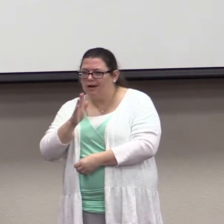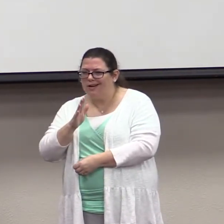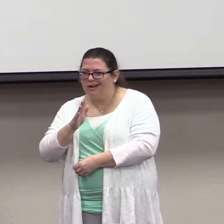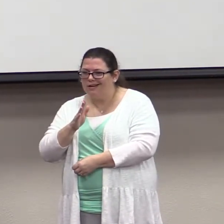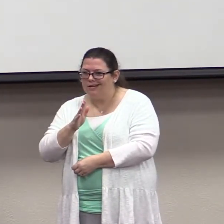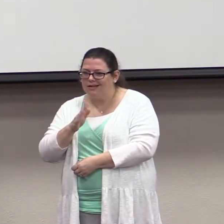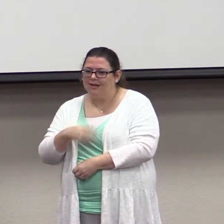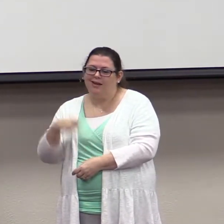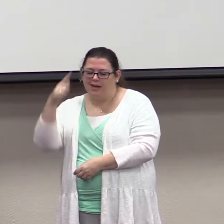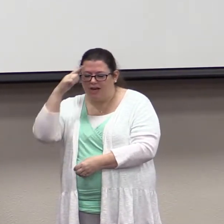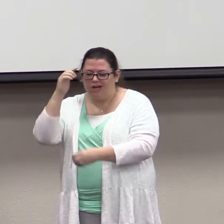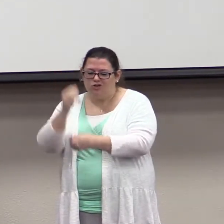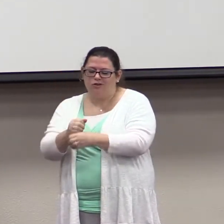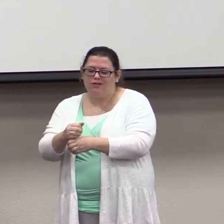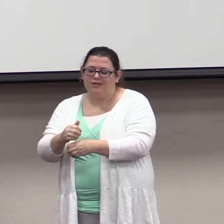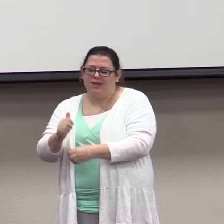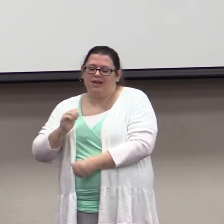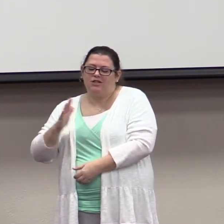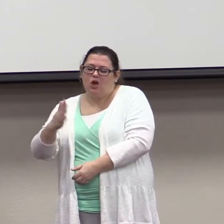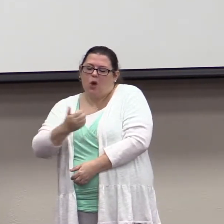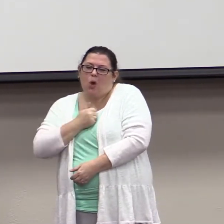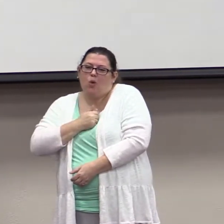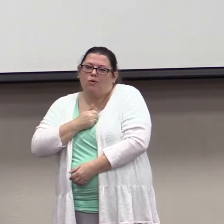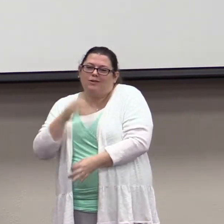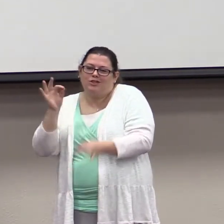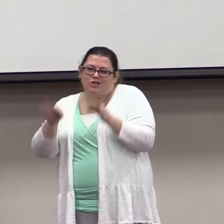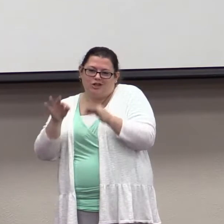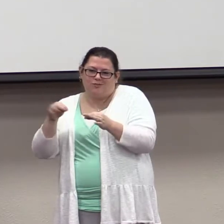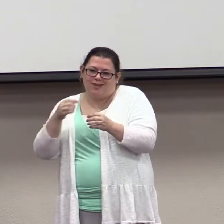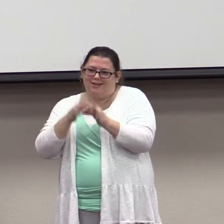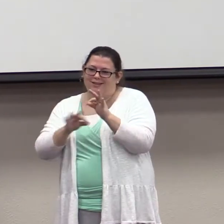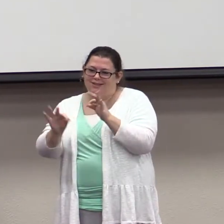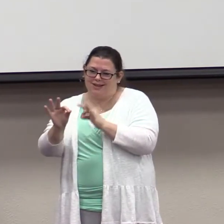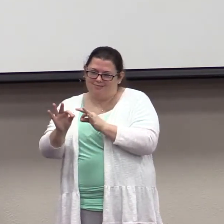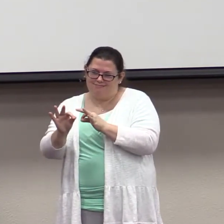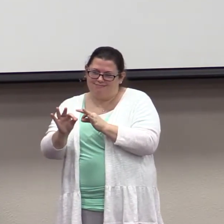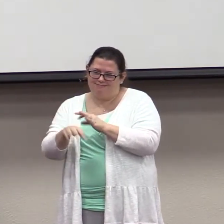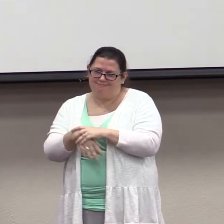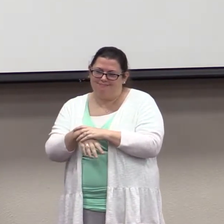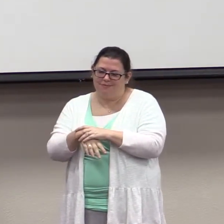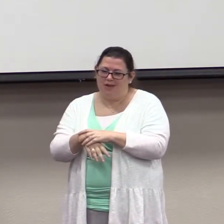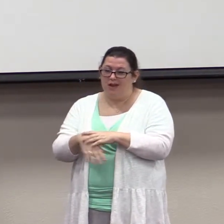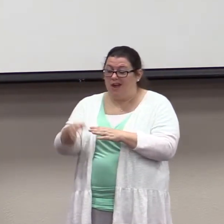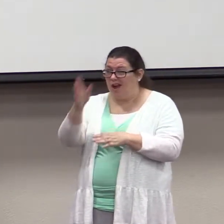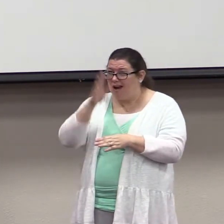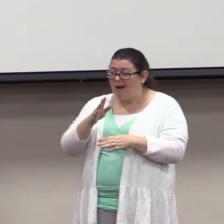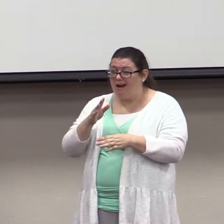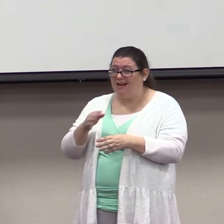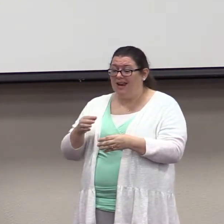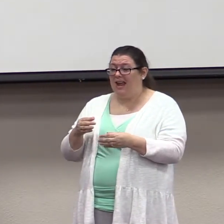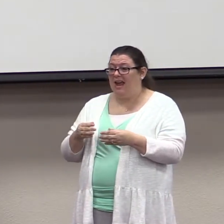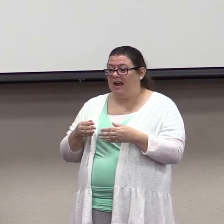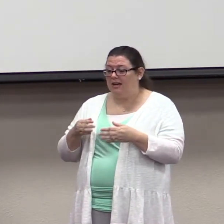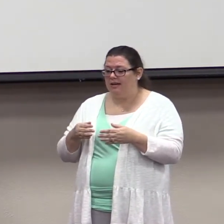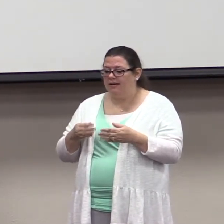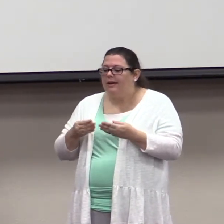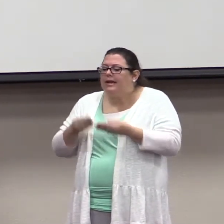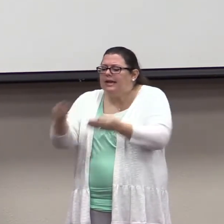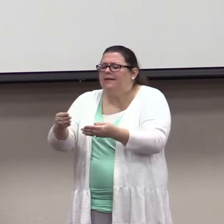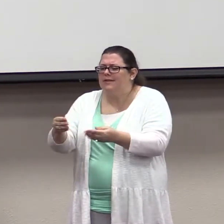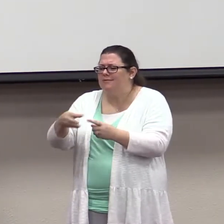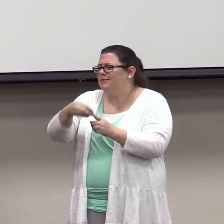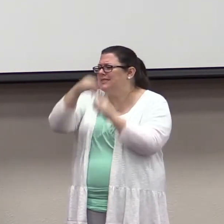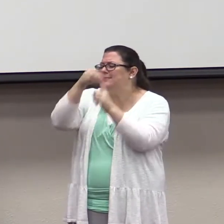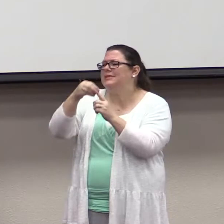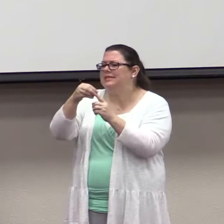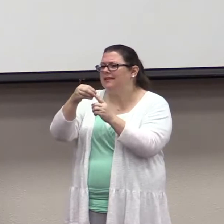When the situation involved making a treaty, something that God had given them very specific instructions about. Now, I